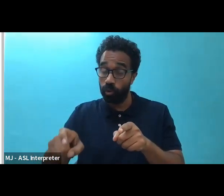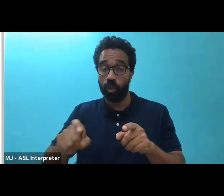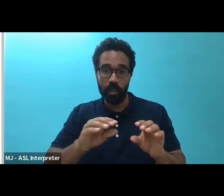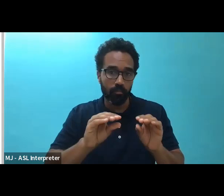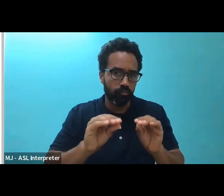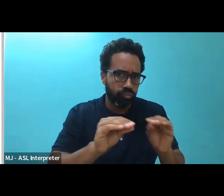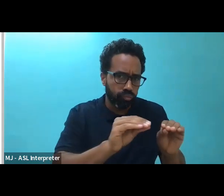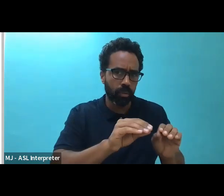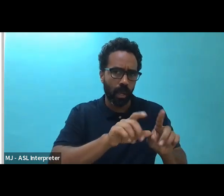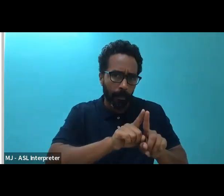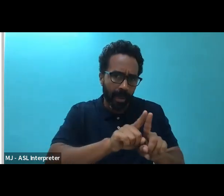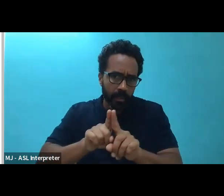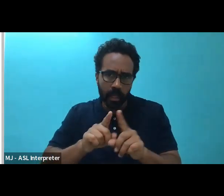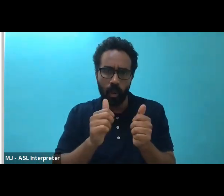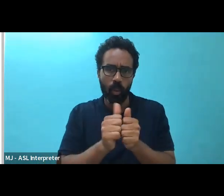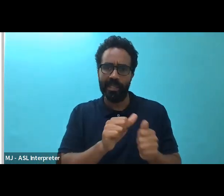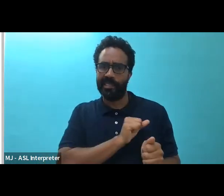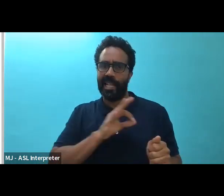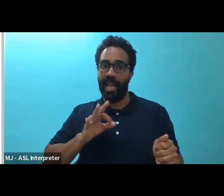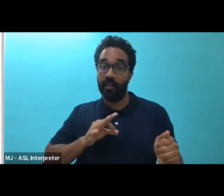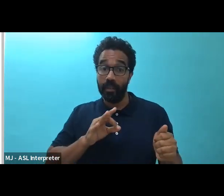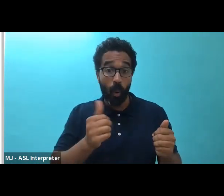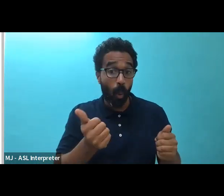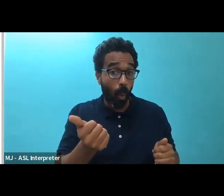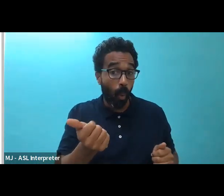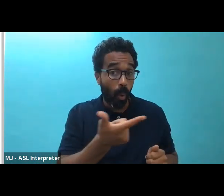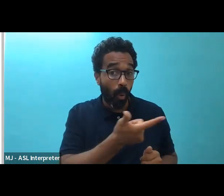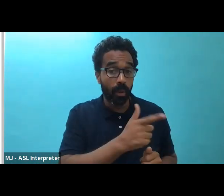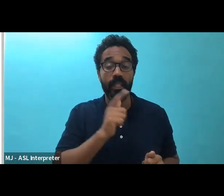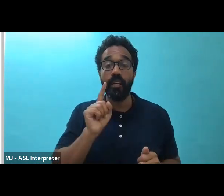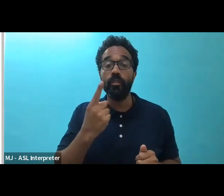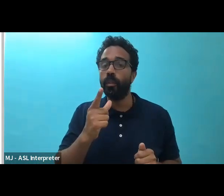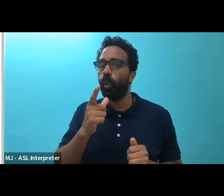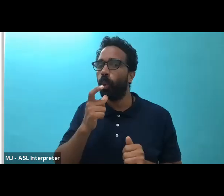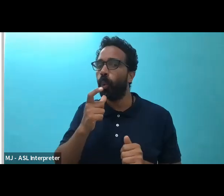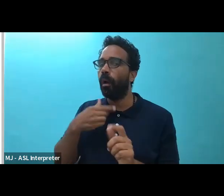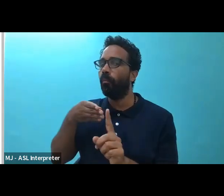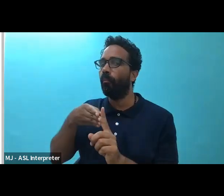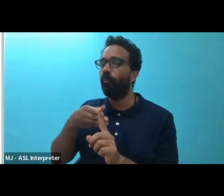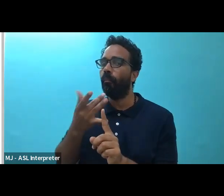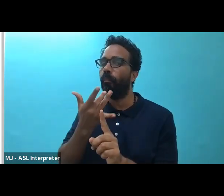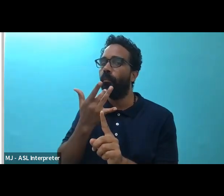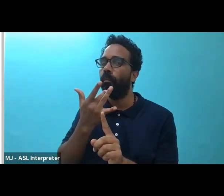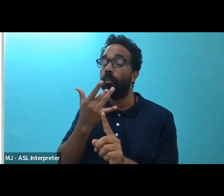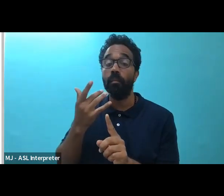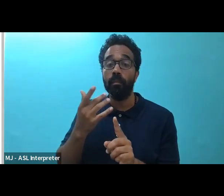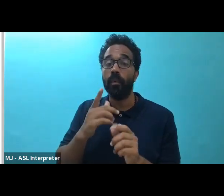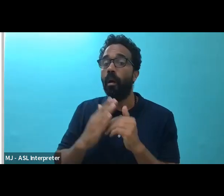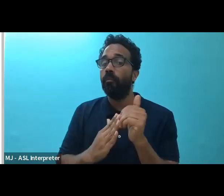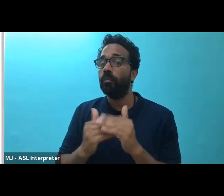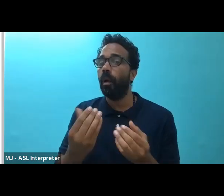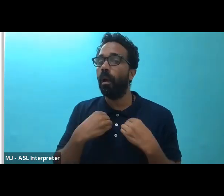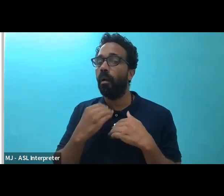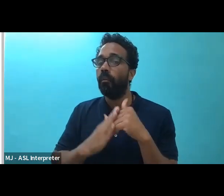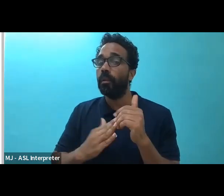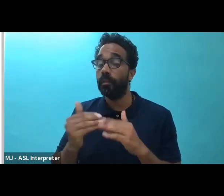as opposed to just those that they're comfortable with. They should be thinking about succession planning and to make sure that those diverse